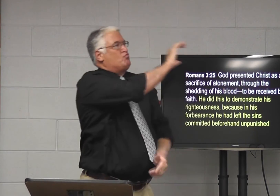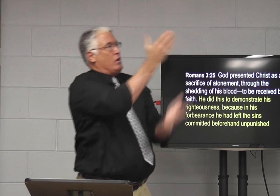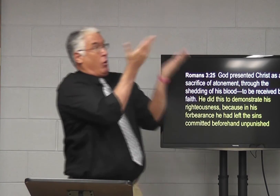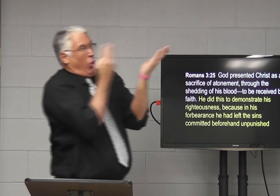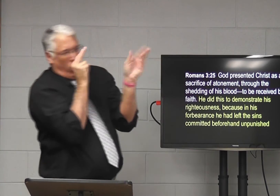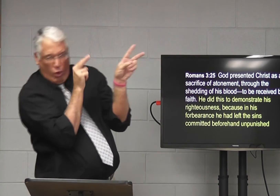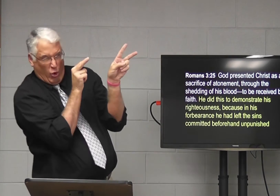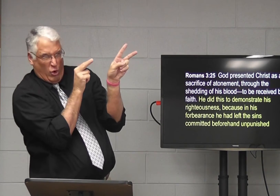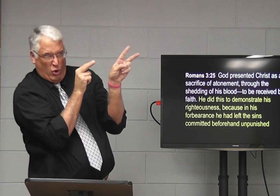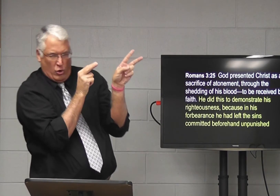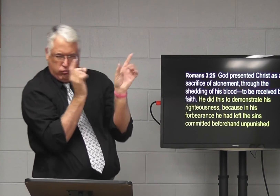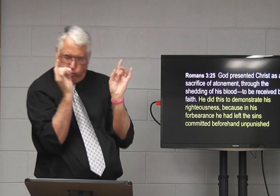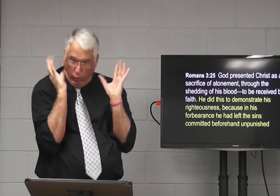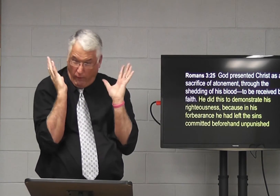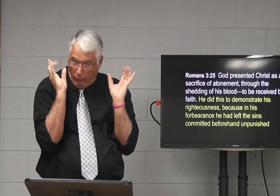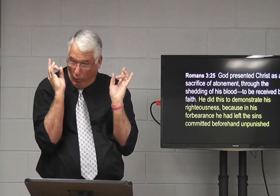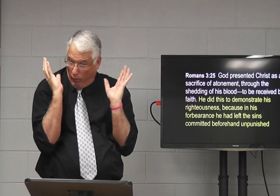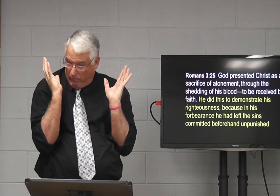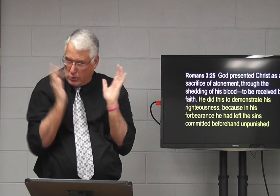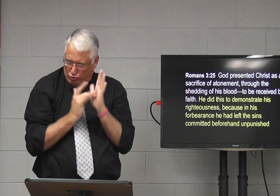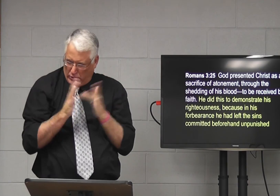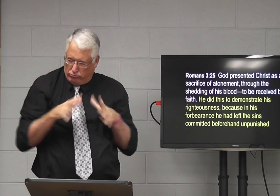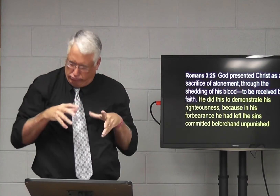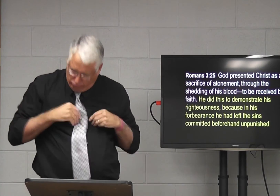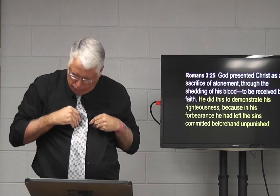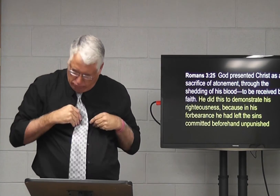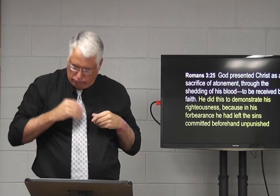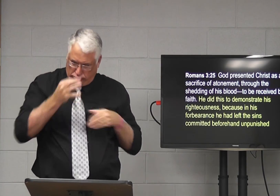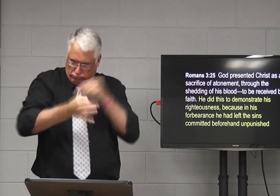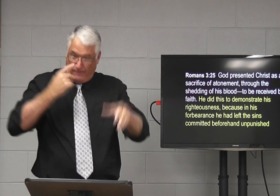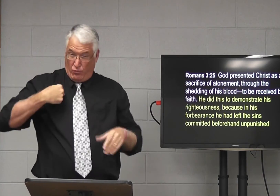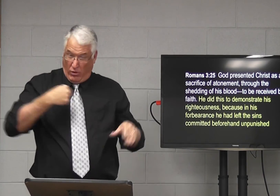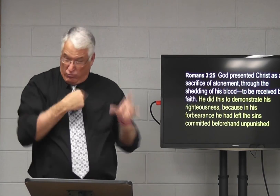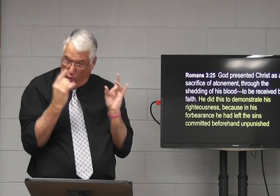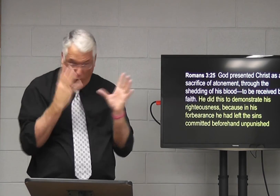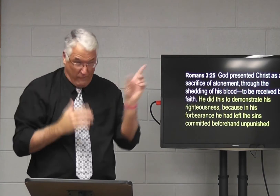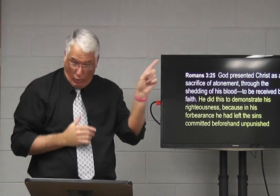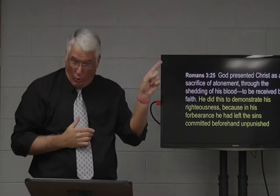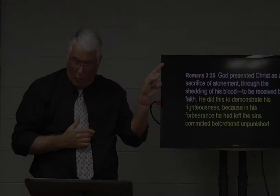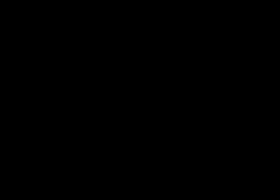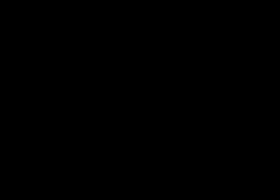final sacrifice of Jesus and his